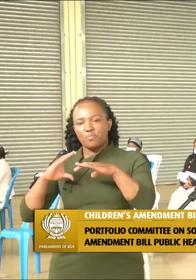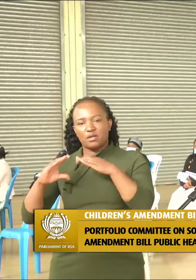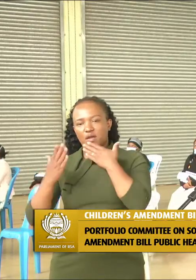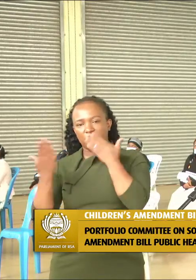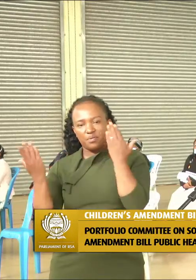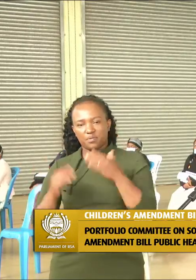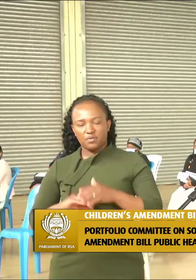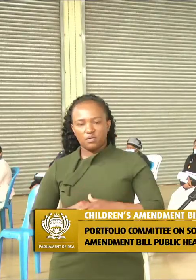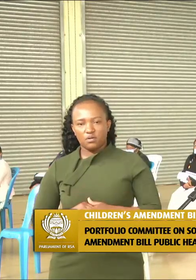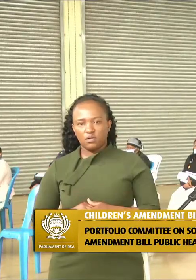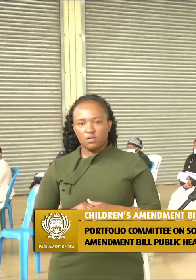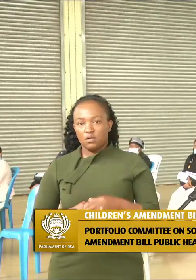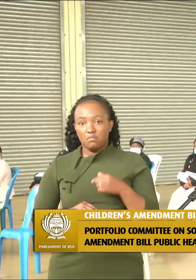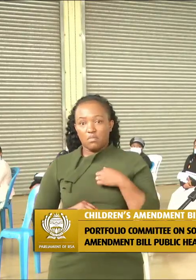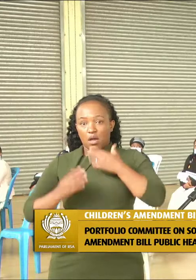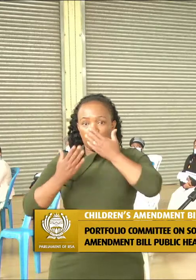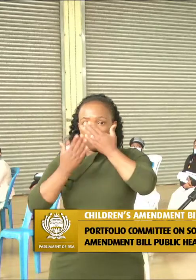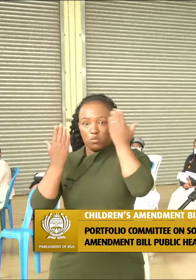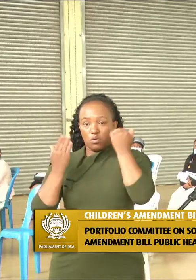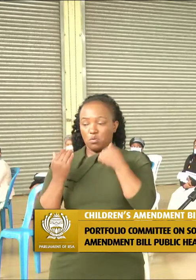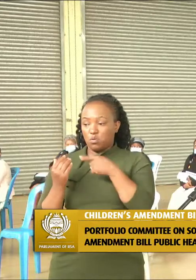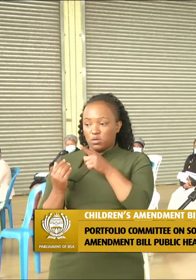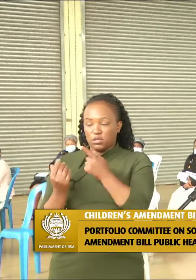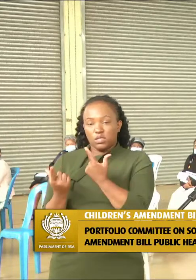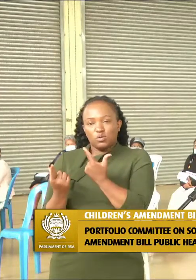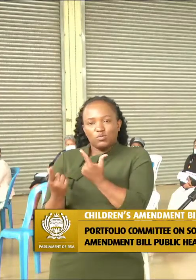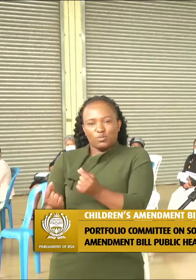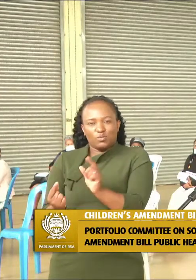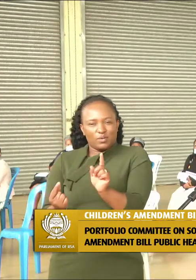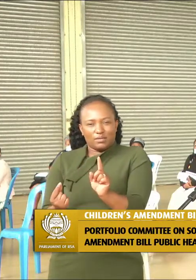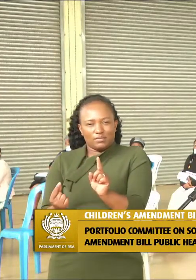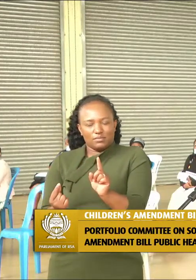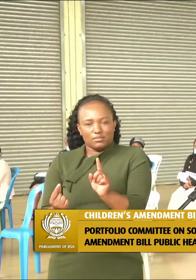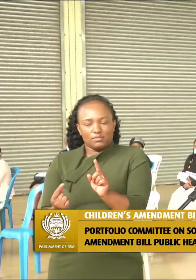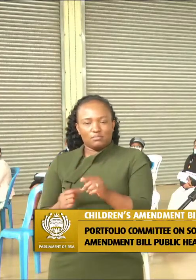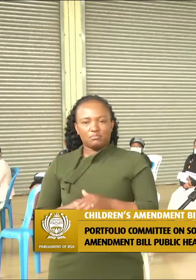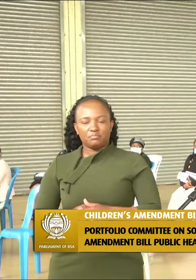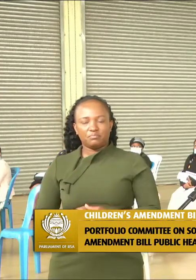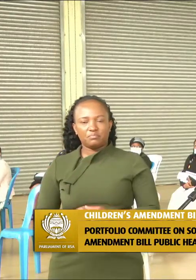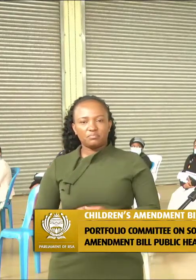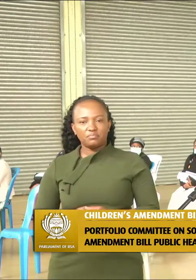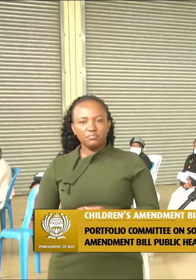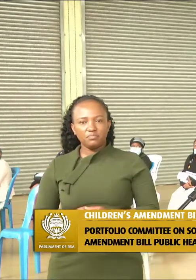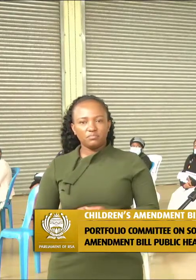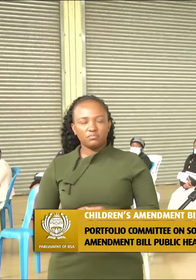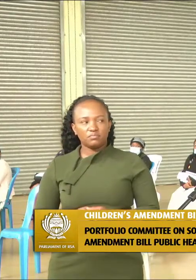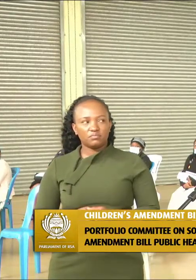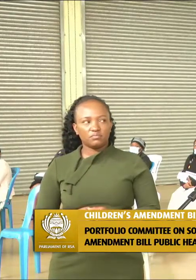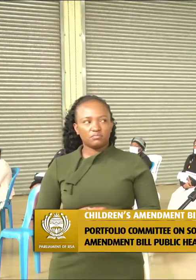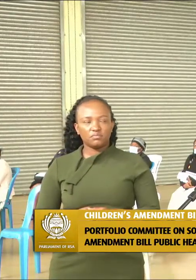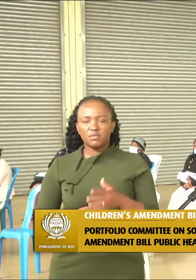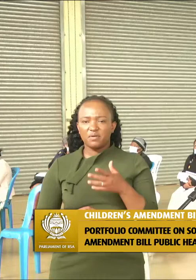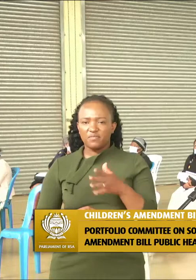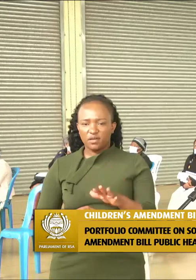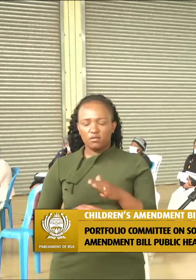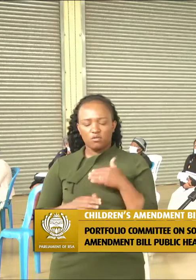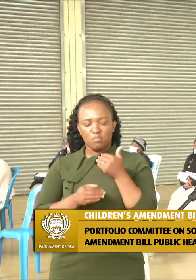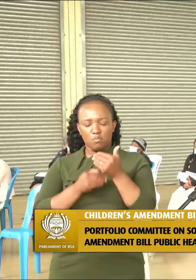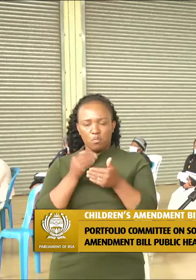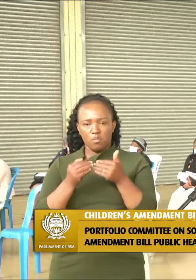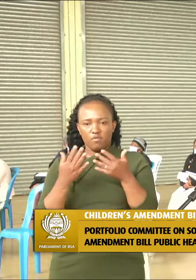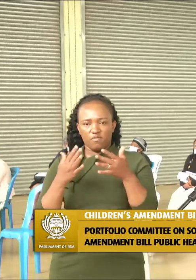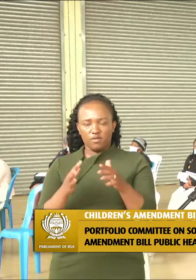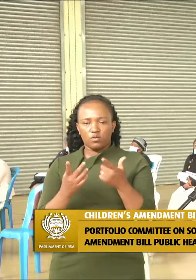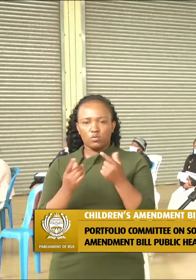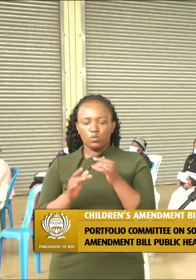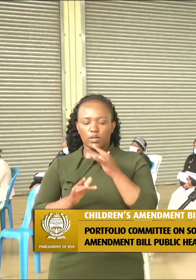don't know what she does. Angazi yenzani. I've taken and I followed the process. I went on the